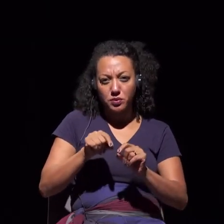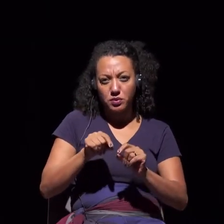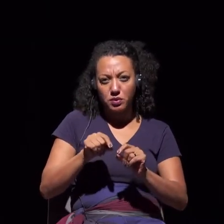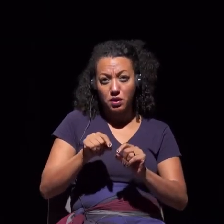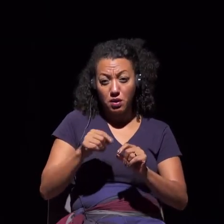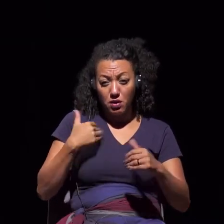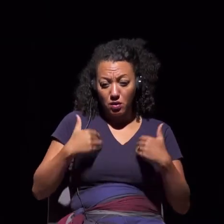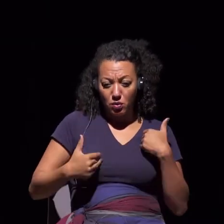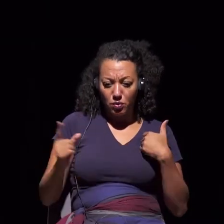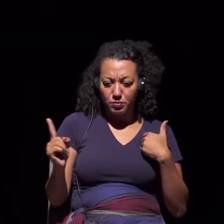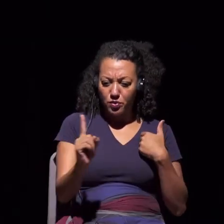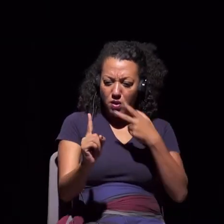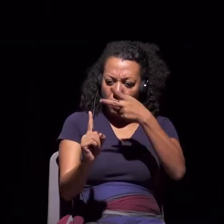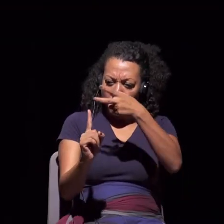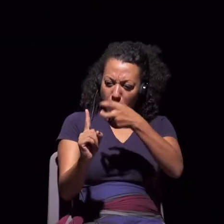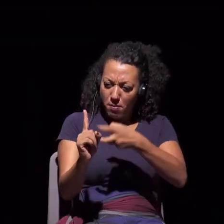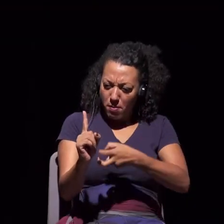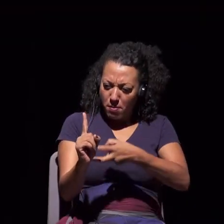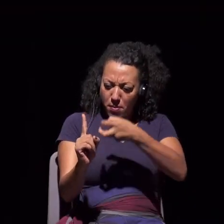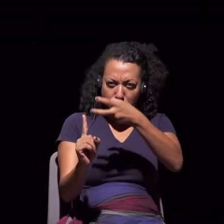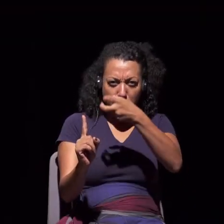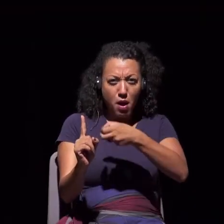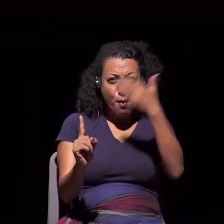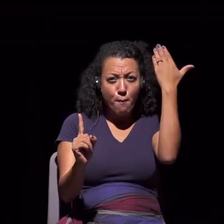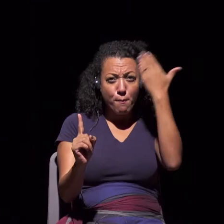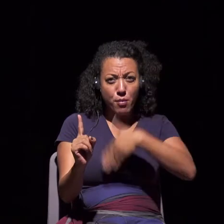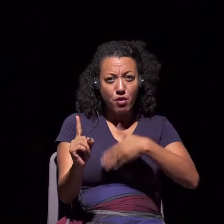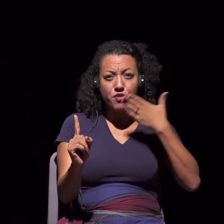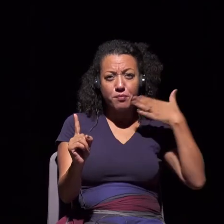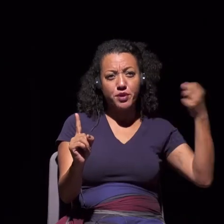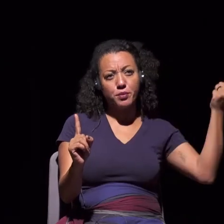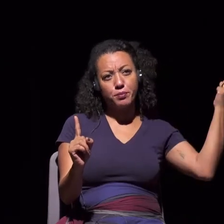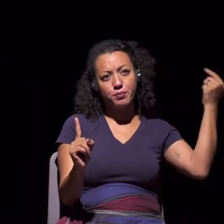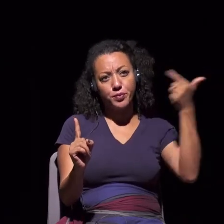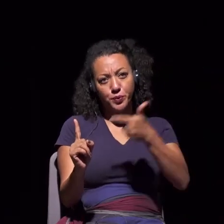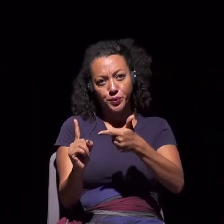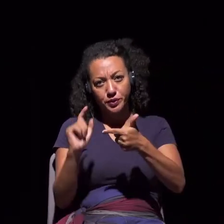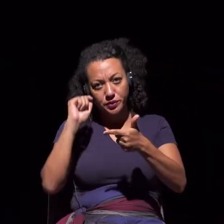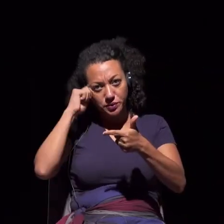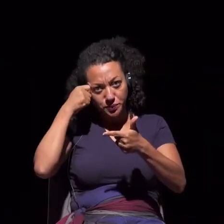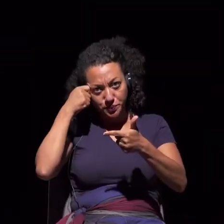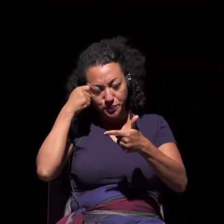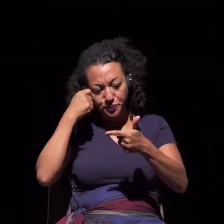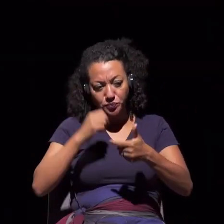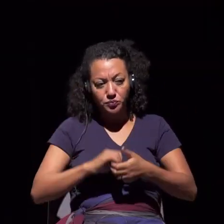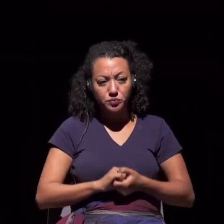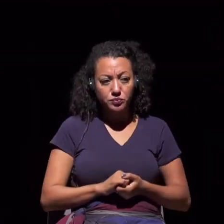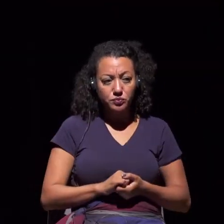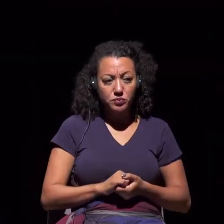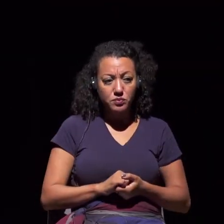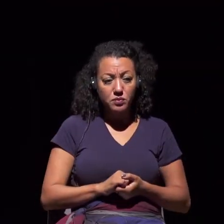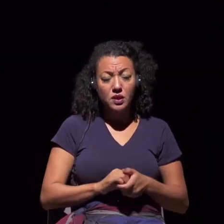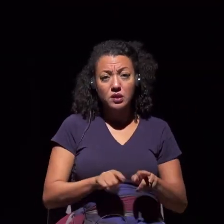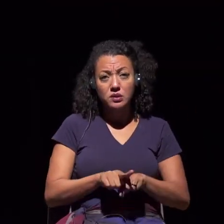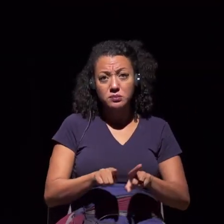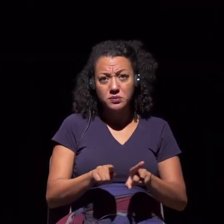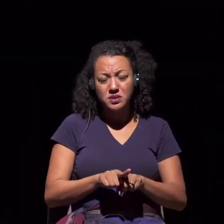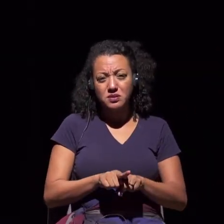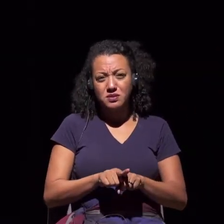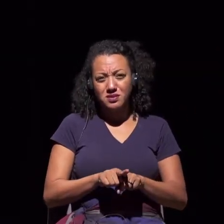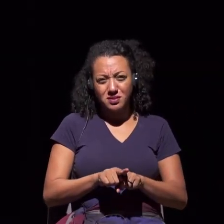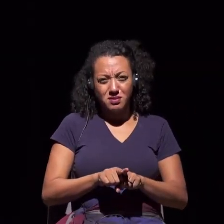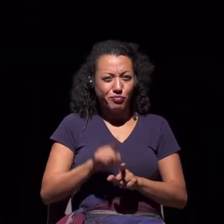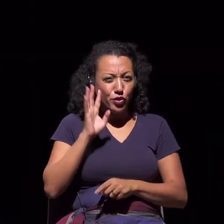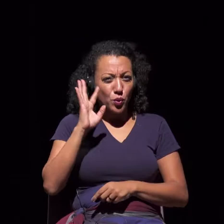superiority of the white ethnic group over others. Aiming to prove his racist theories,